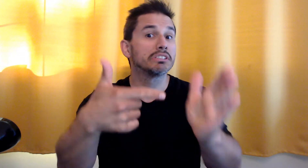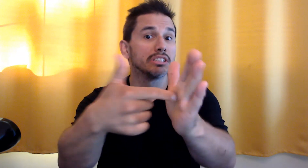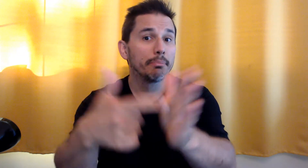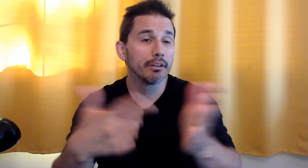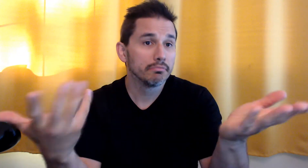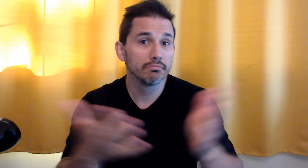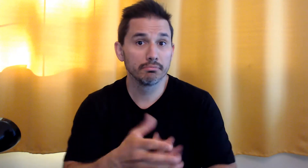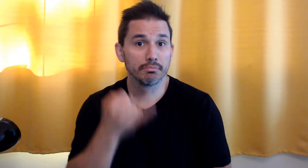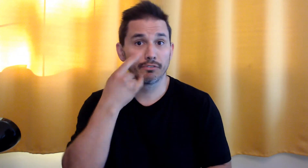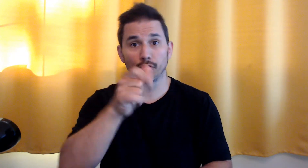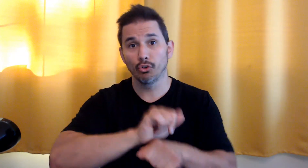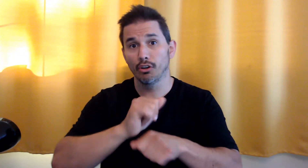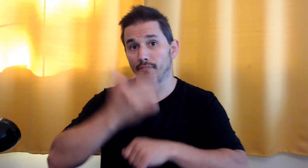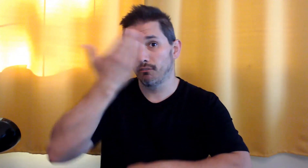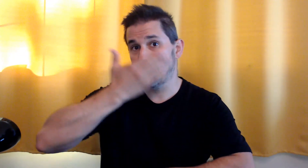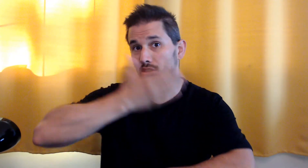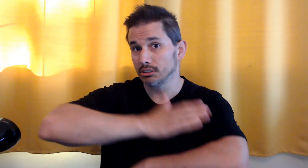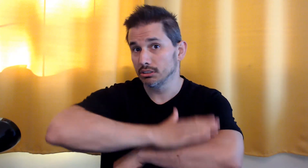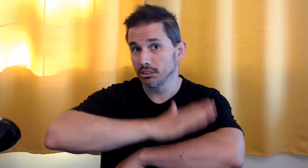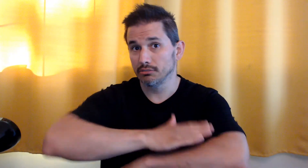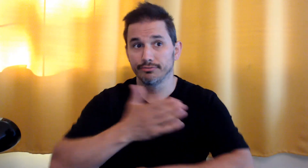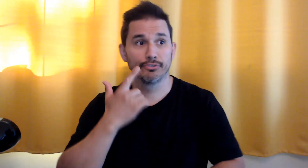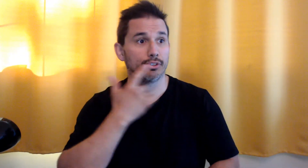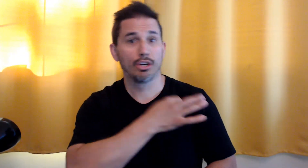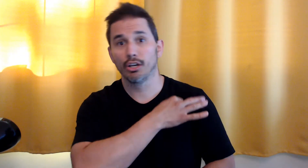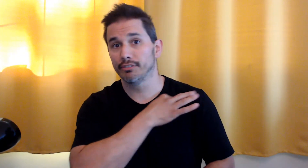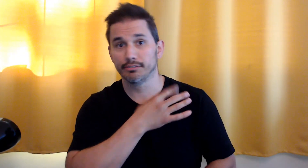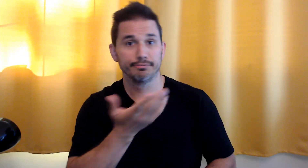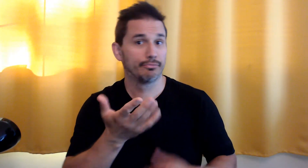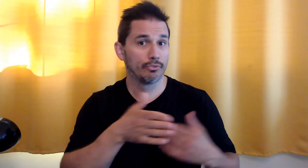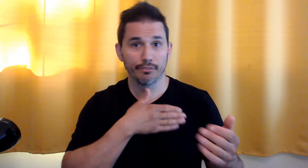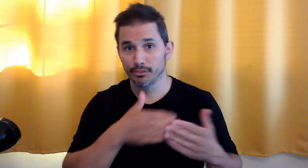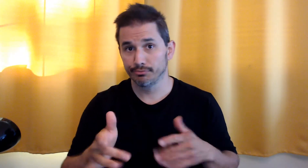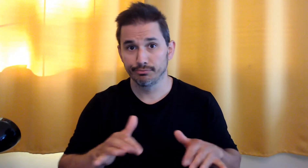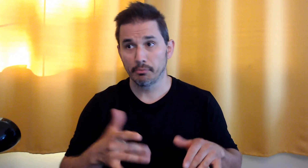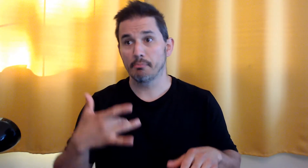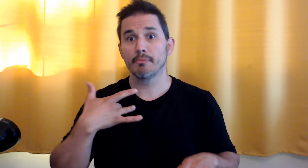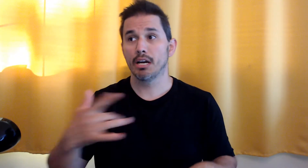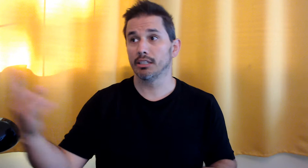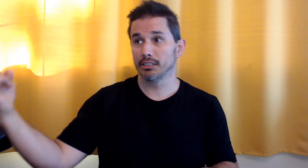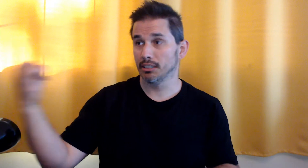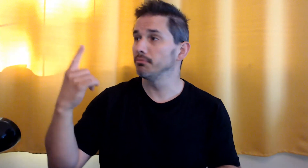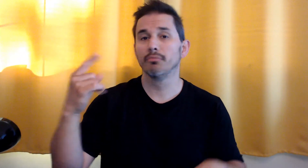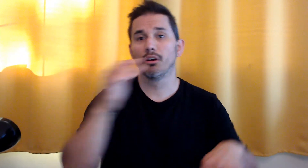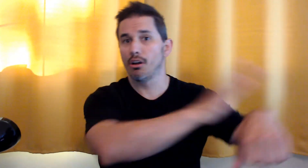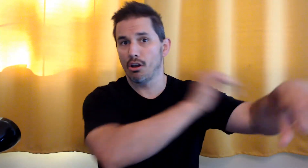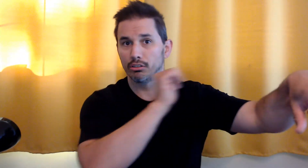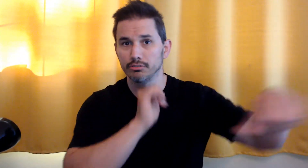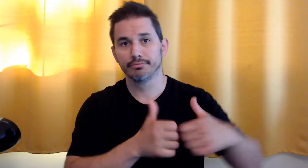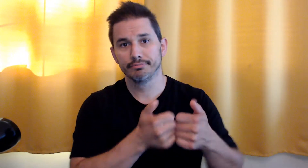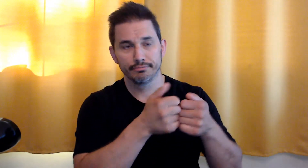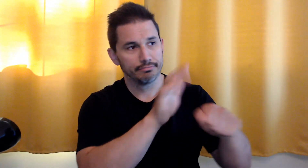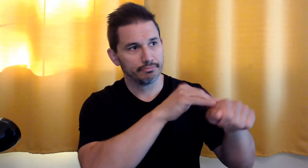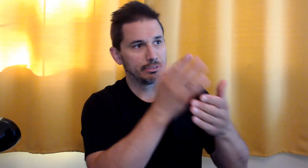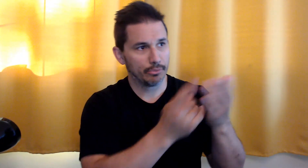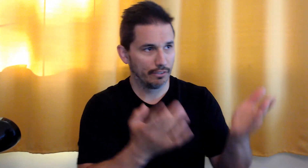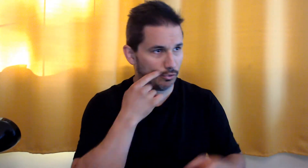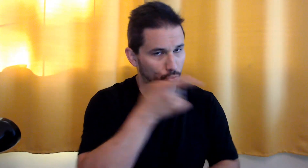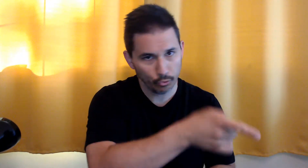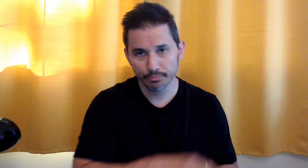very frequently, you can use this button to send that message automatically. So for instance, if you're working at the front desk of an office and you